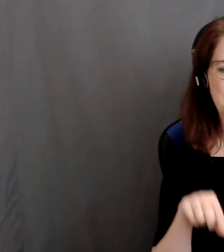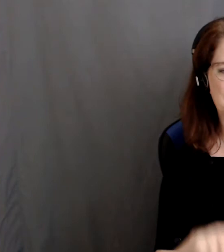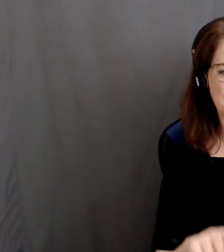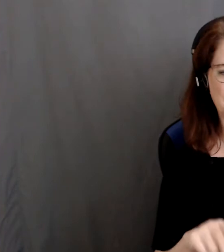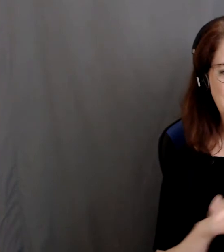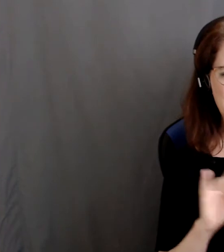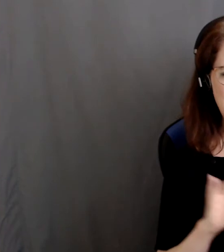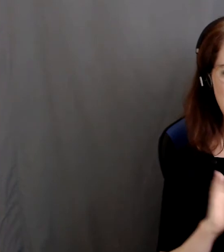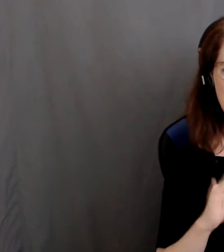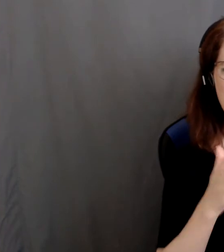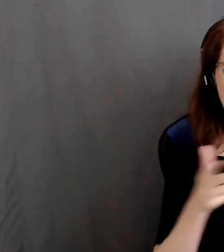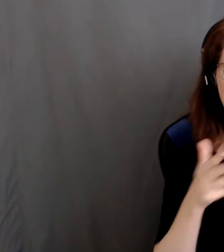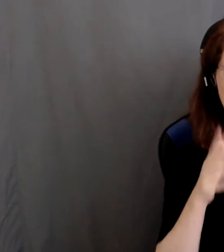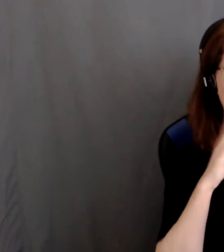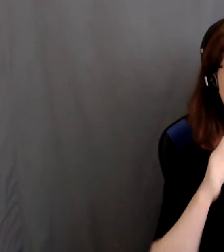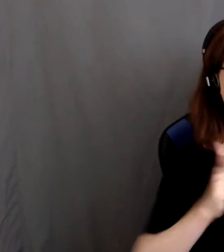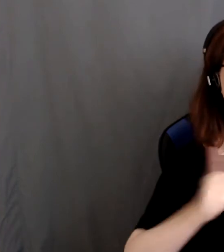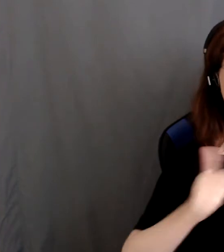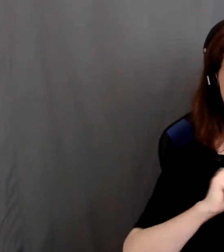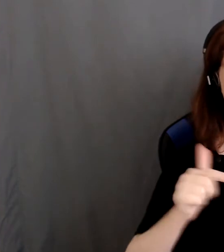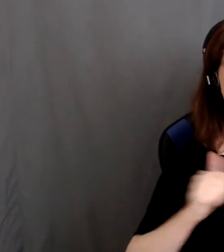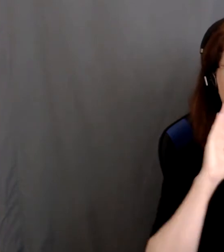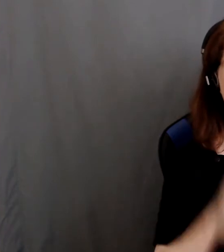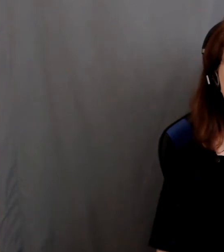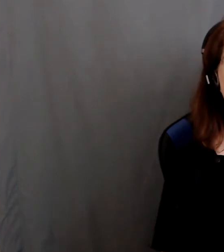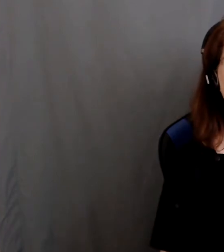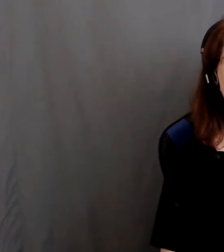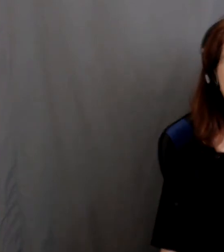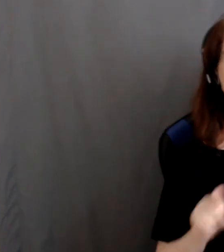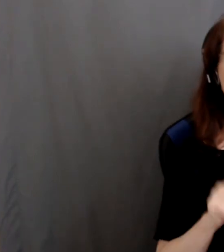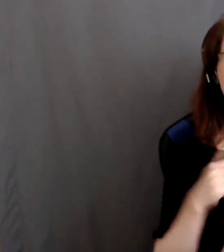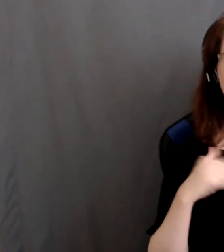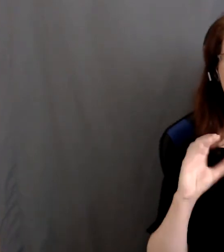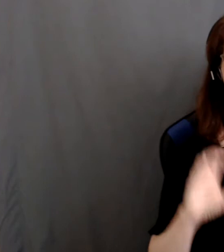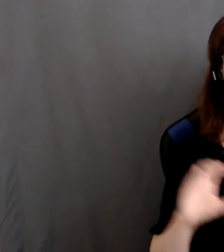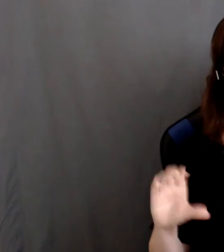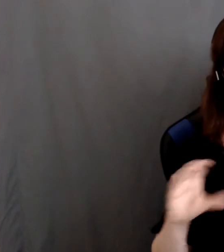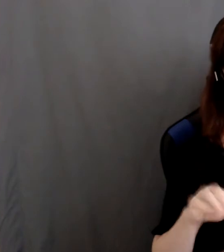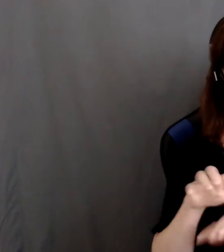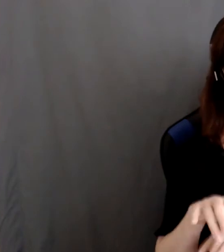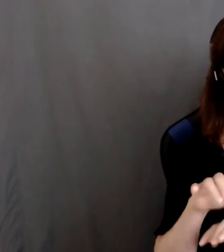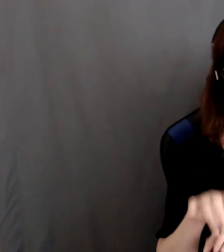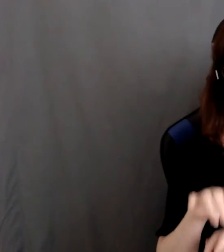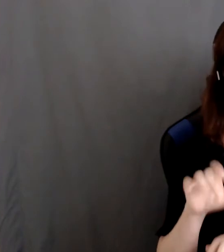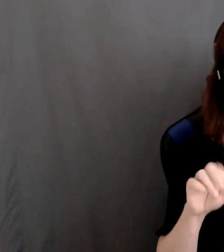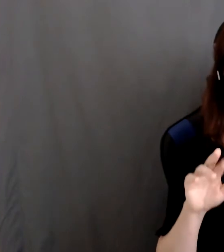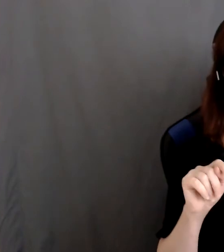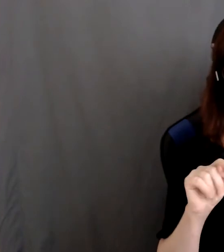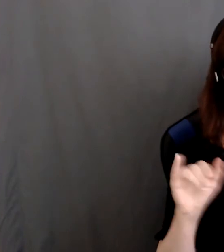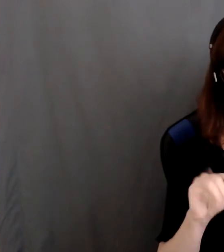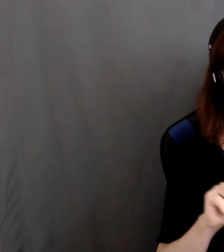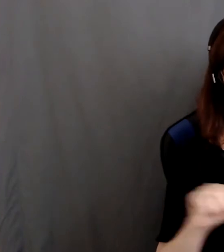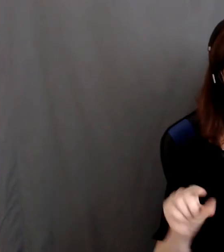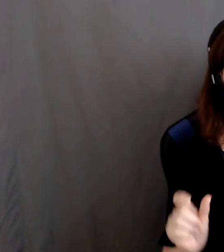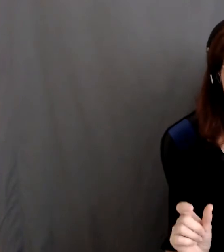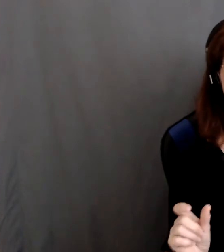be very interactive, like I said. There's also closed captioning and cart. On that same menu bar,